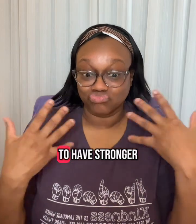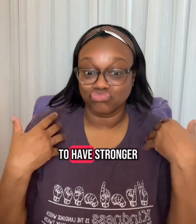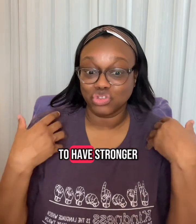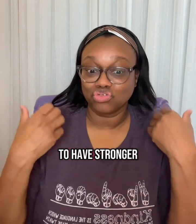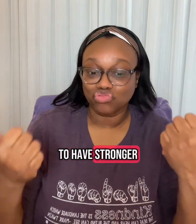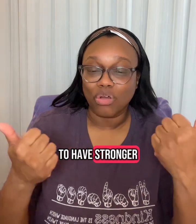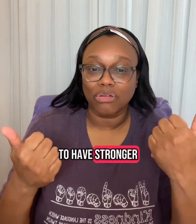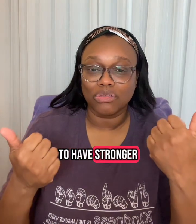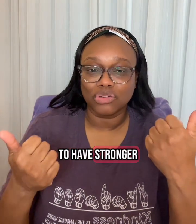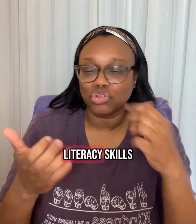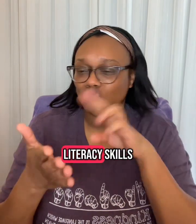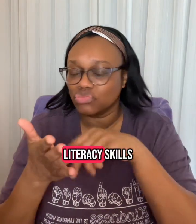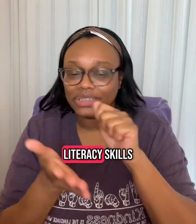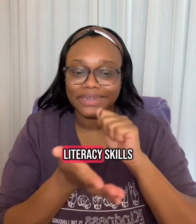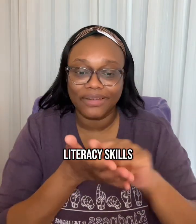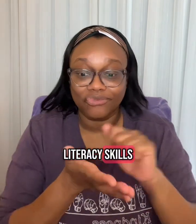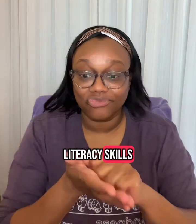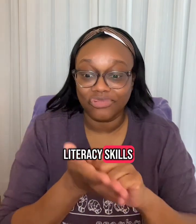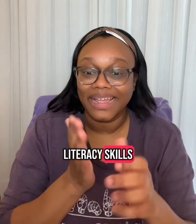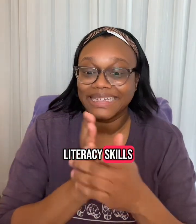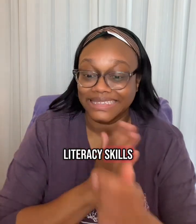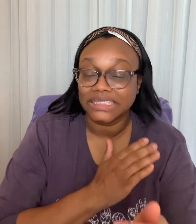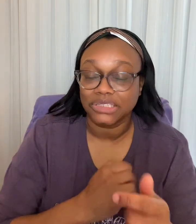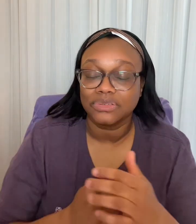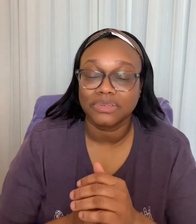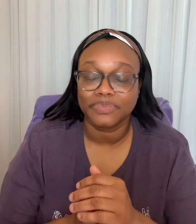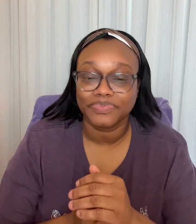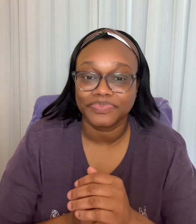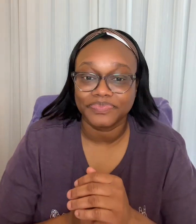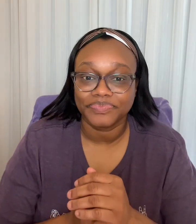have stronger literacy skills.